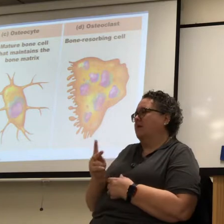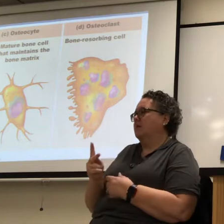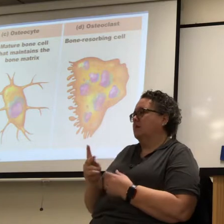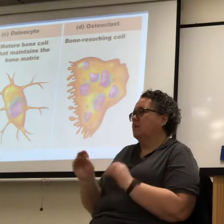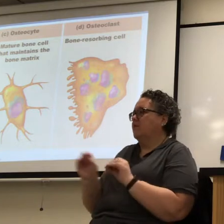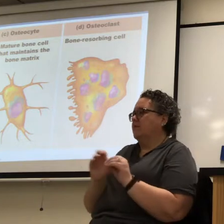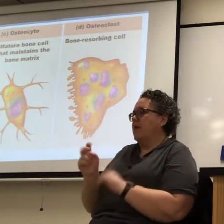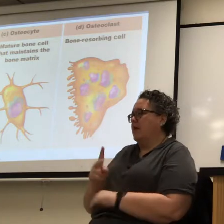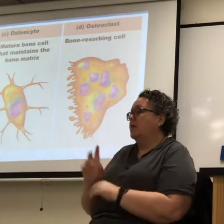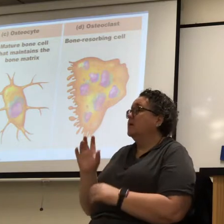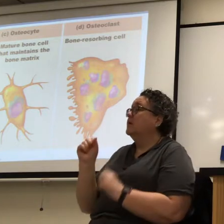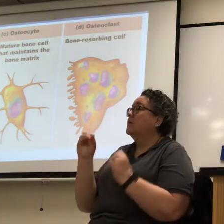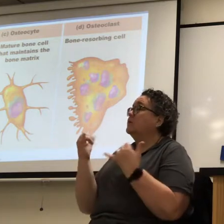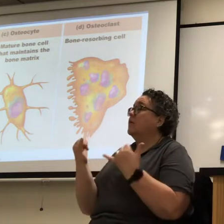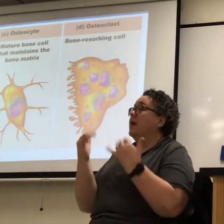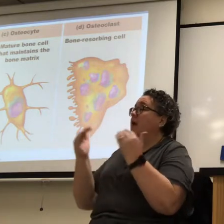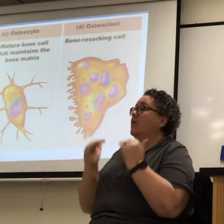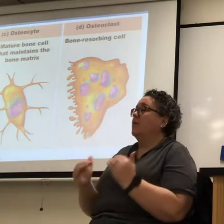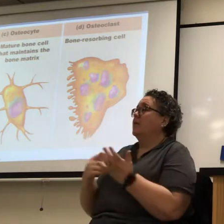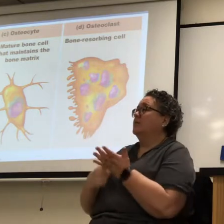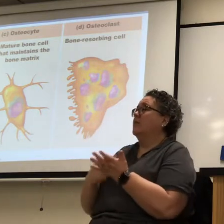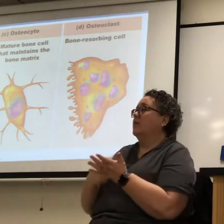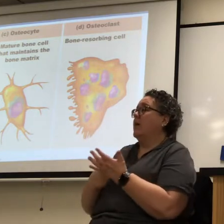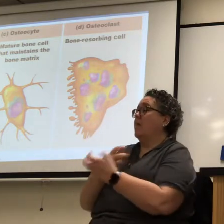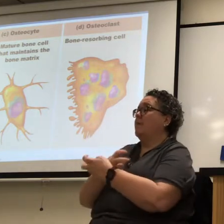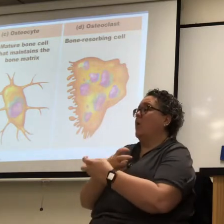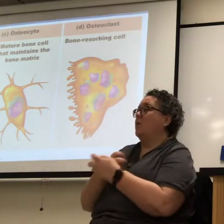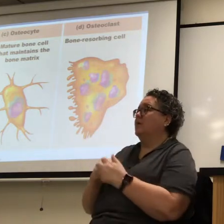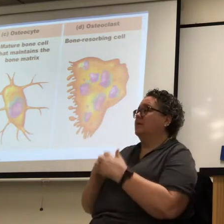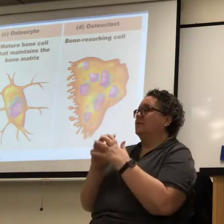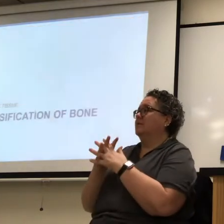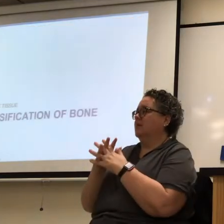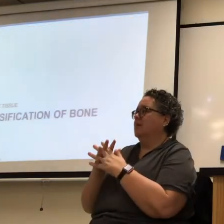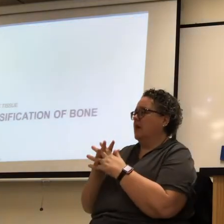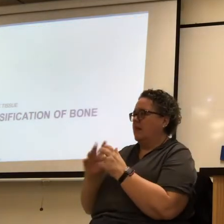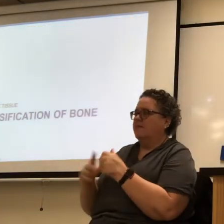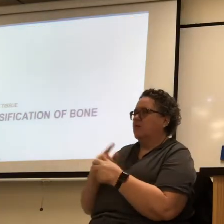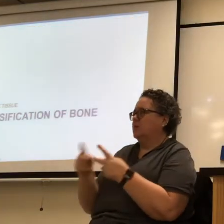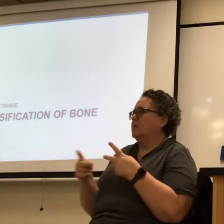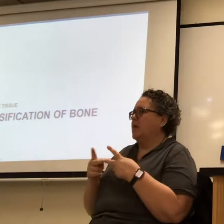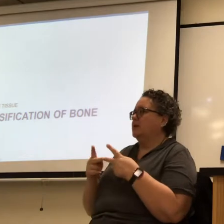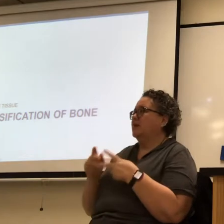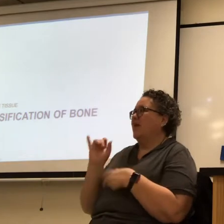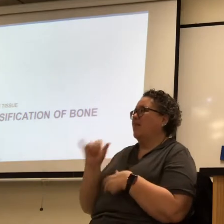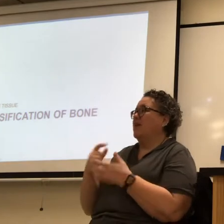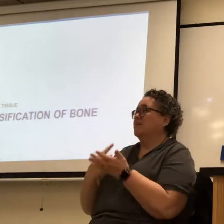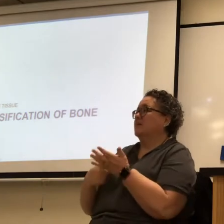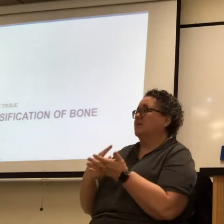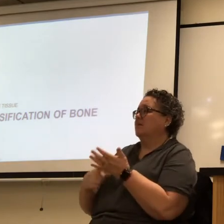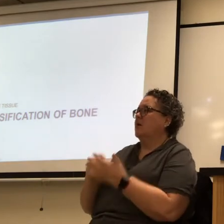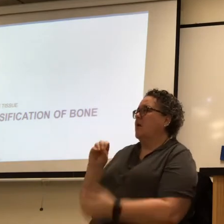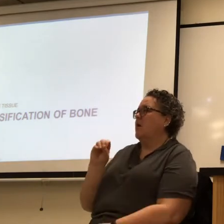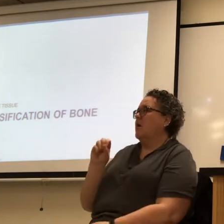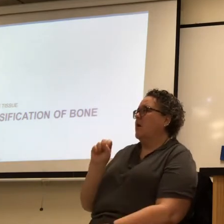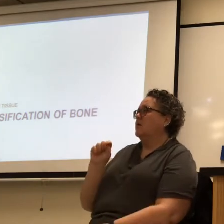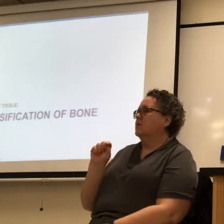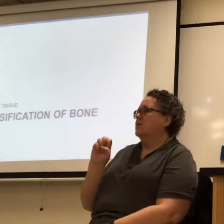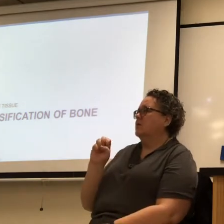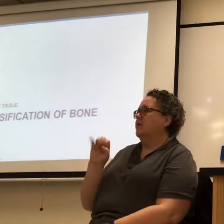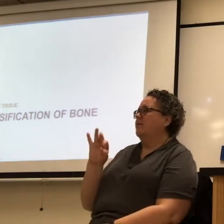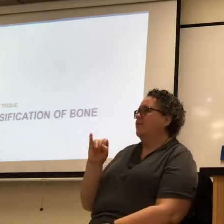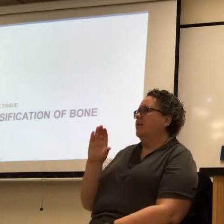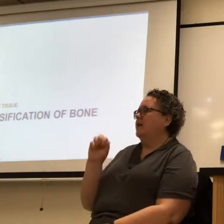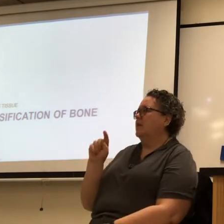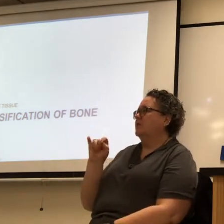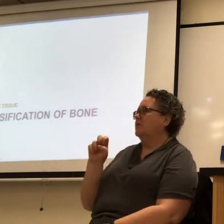Okay, well, let's talk about how bone tissue forms in the first place, and that is the subject of ossification, bone